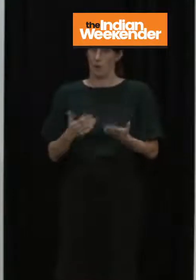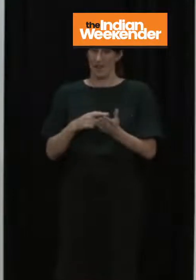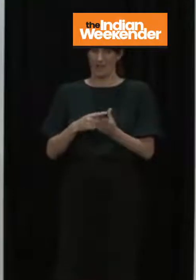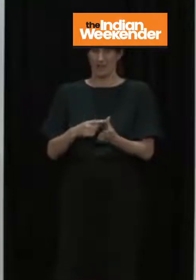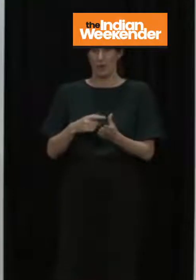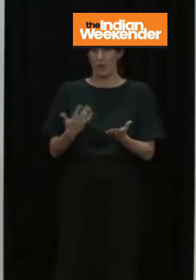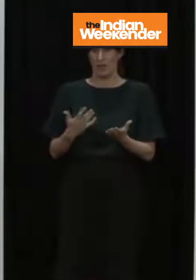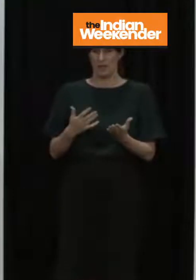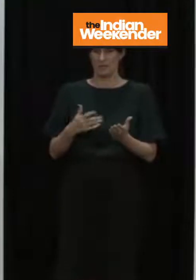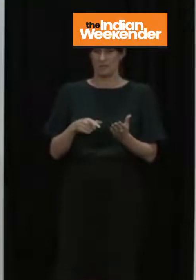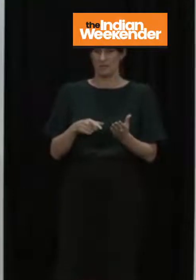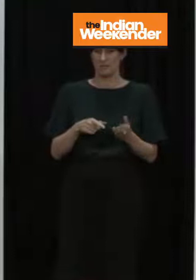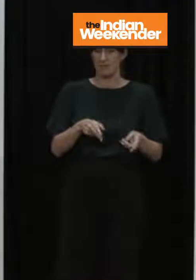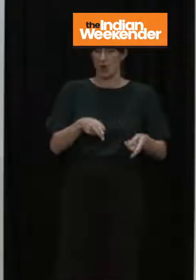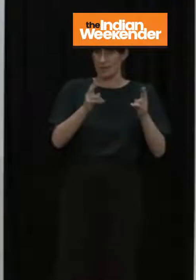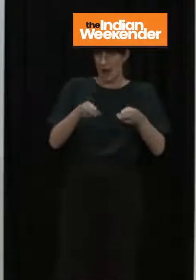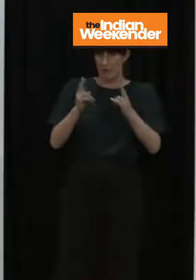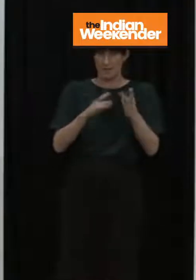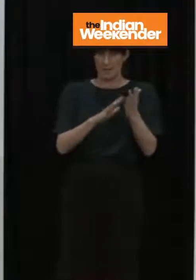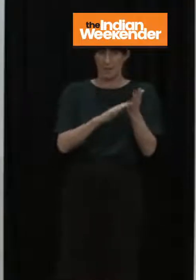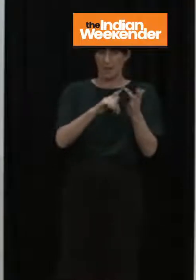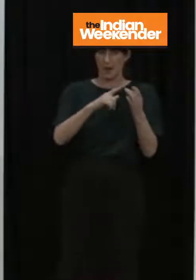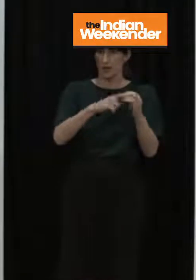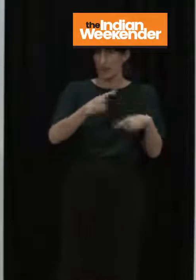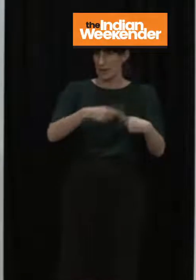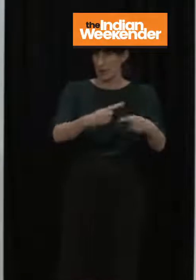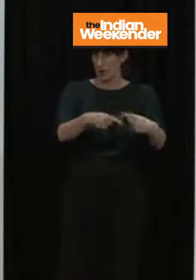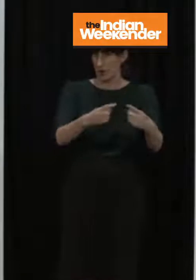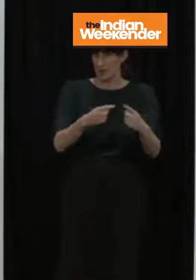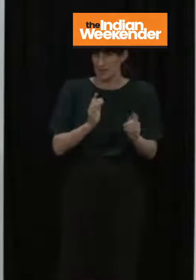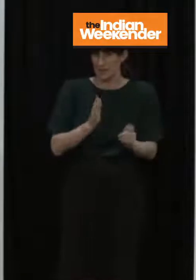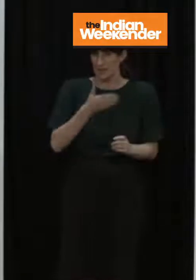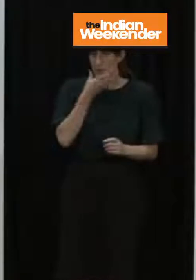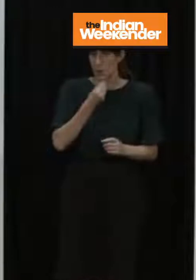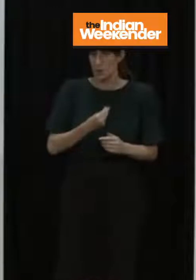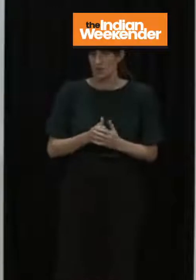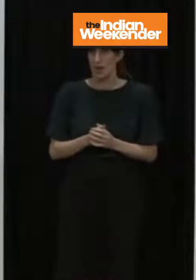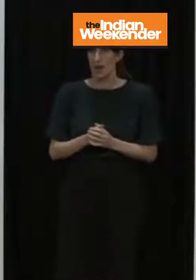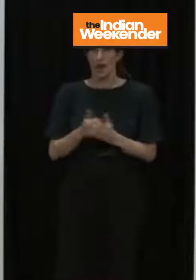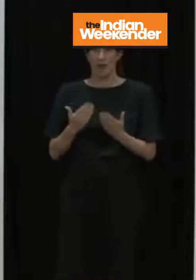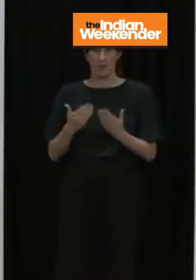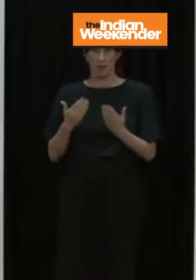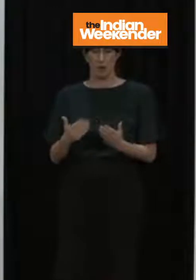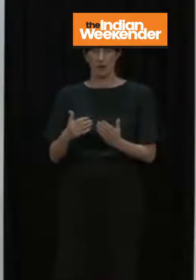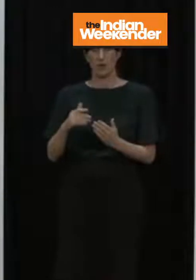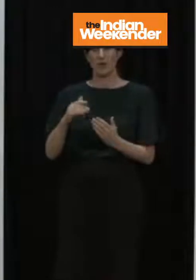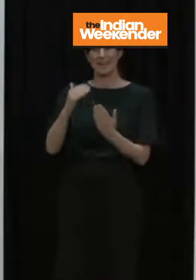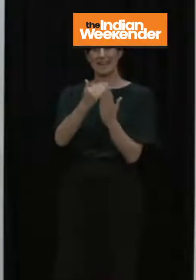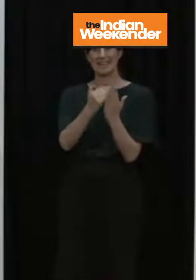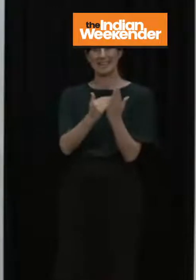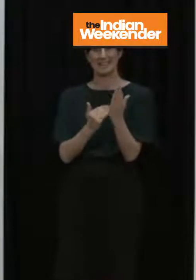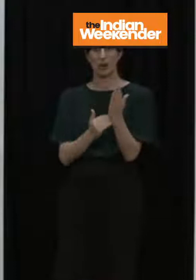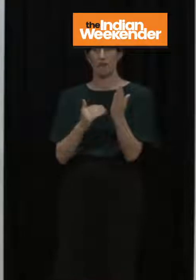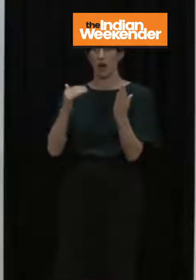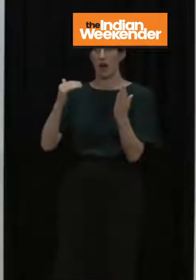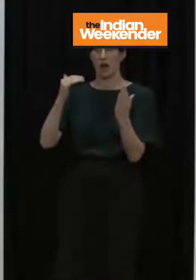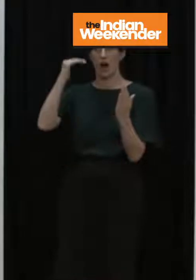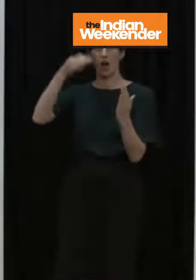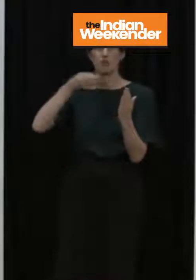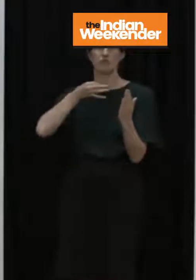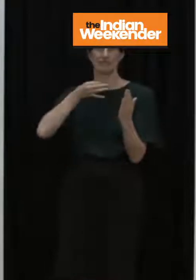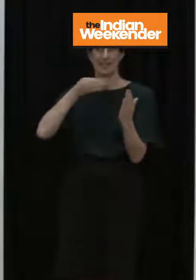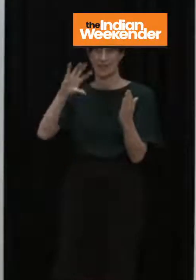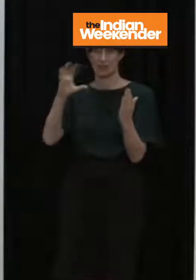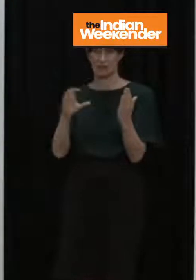our processes as we've got them. You'll note that we still have a very high-risk country list at the moment. We're moving to that only having one country on it,